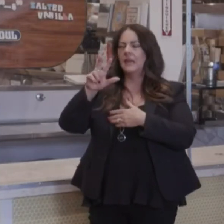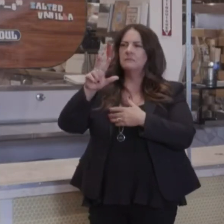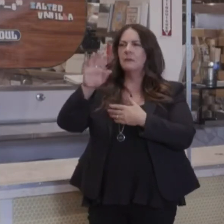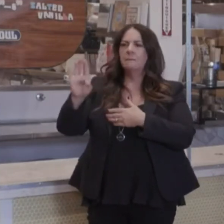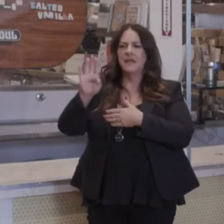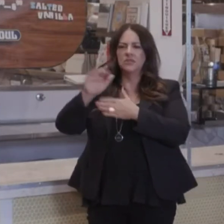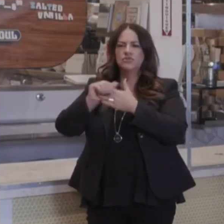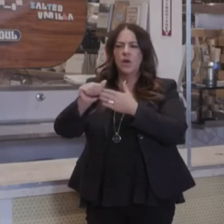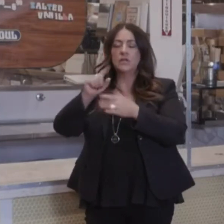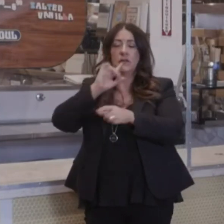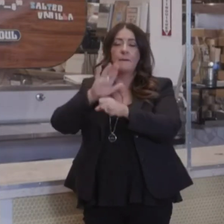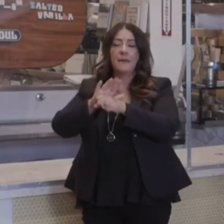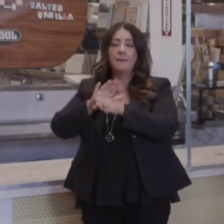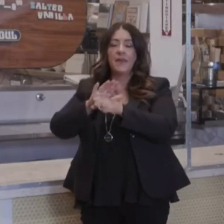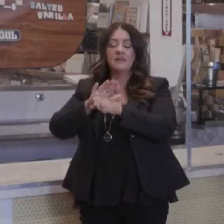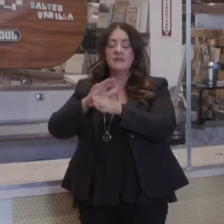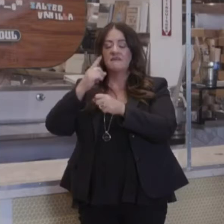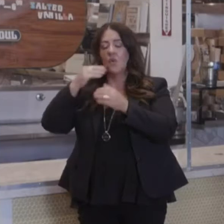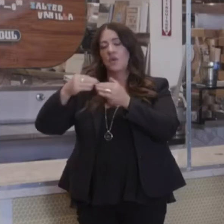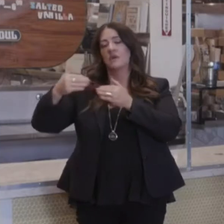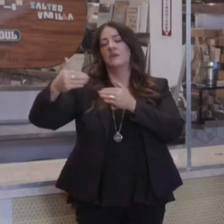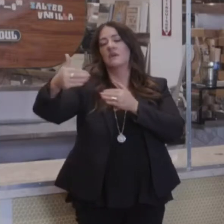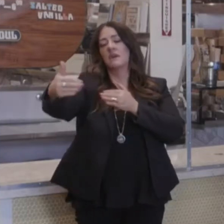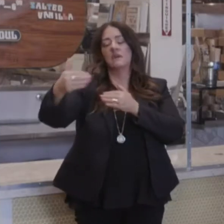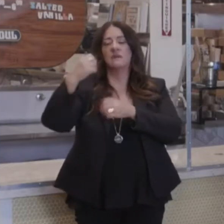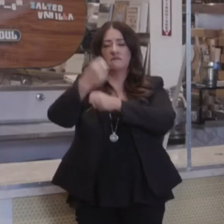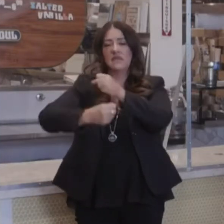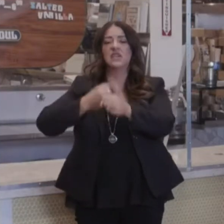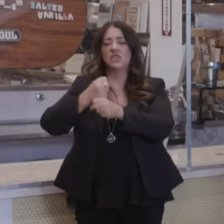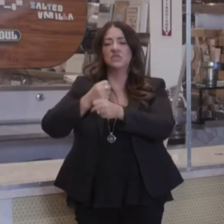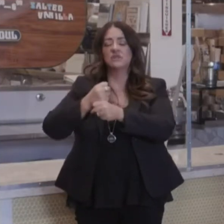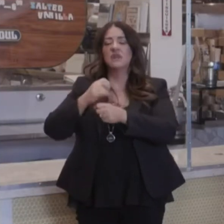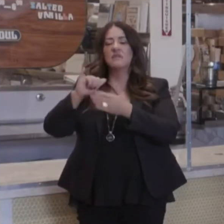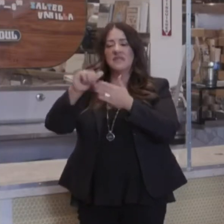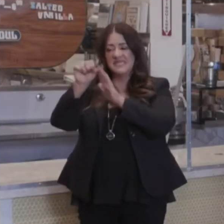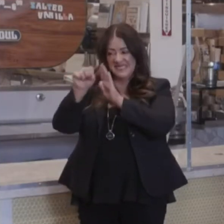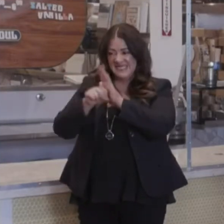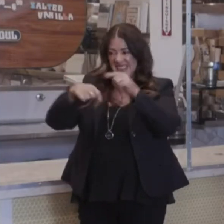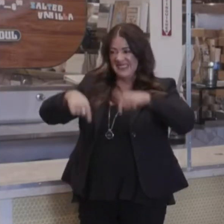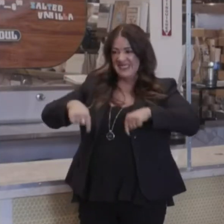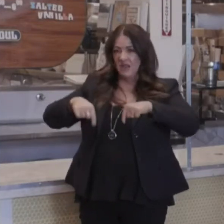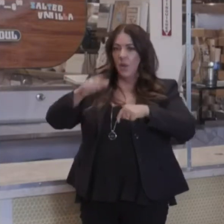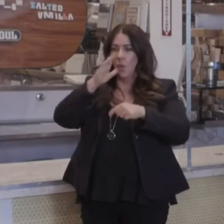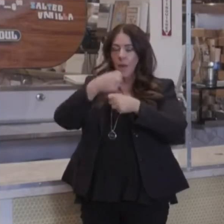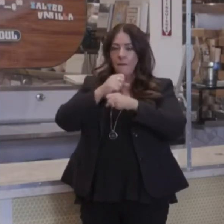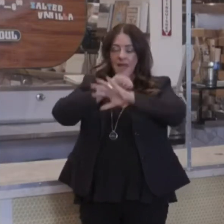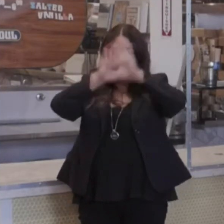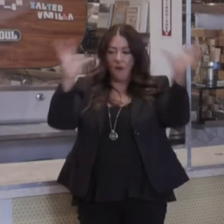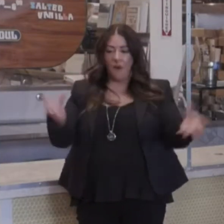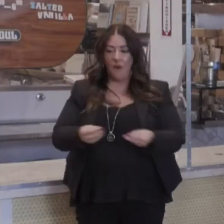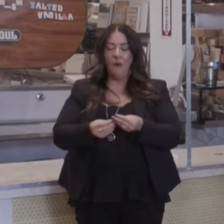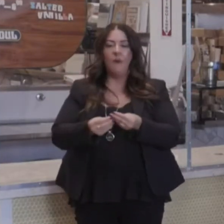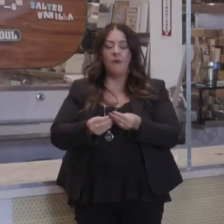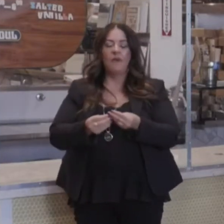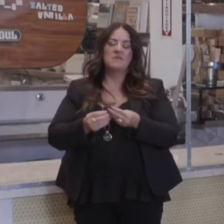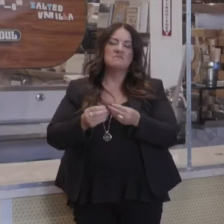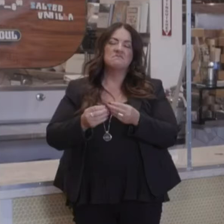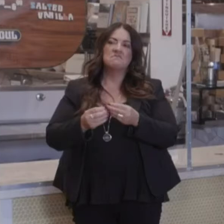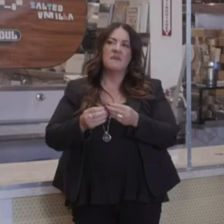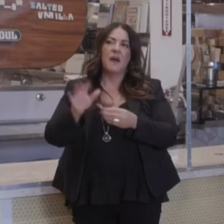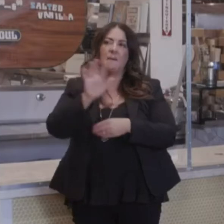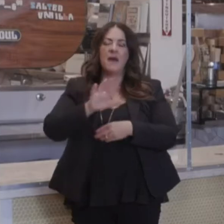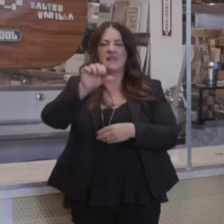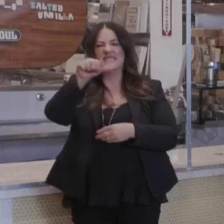$2.3+ billion commitment over a number of years that the state will be making this entire package just shy of $10